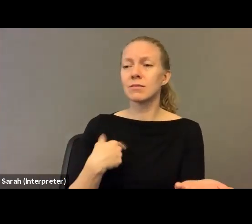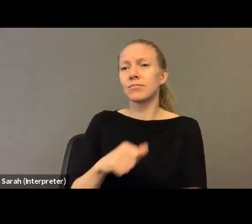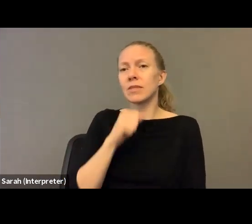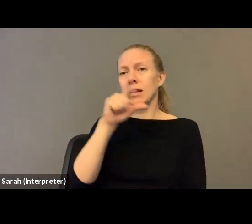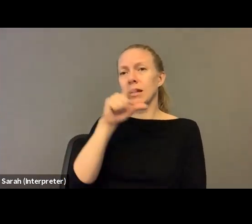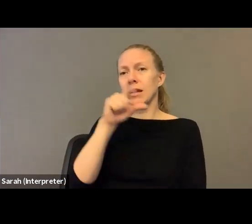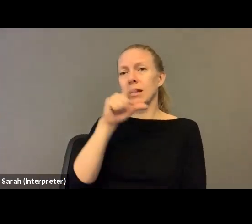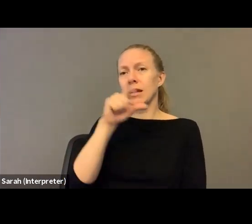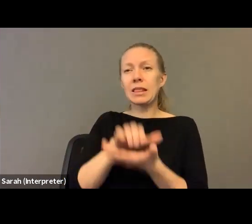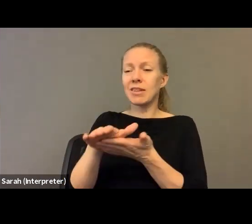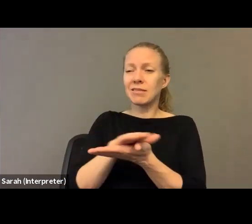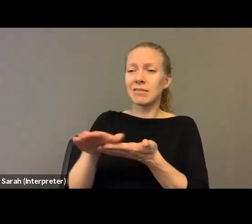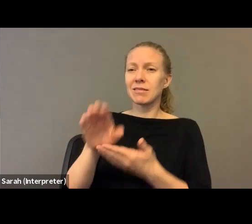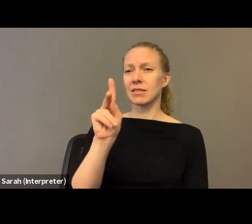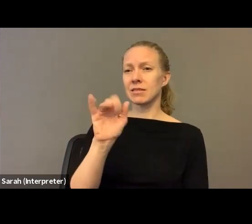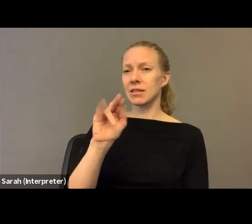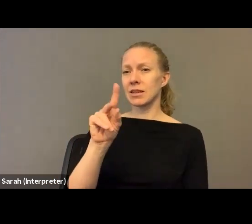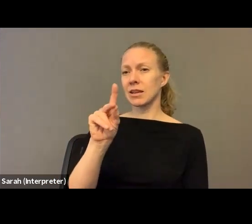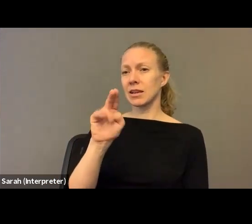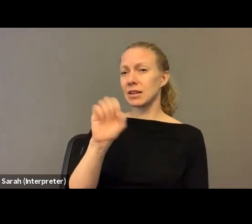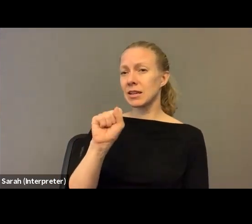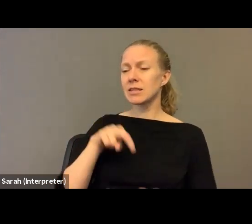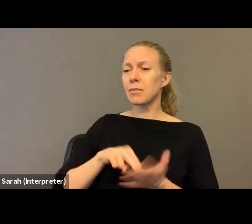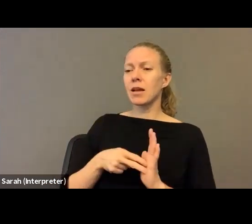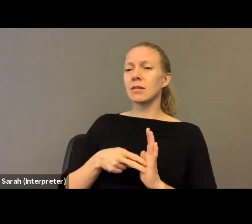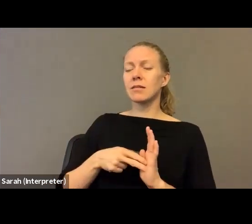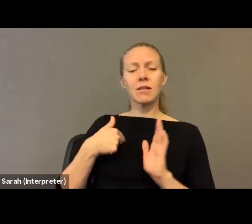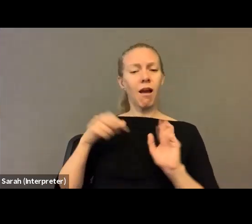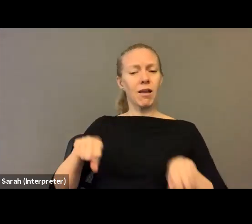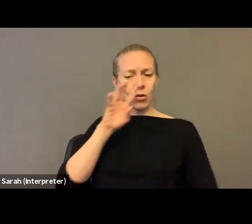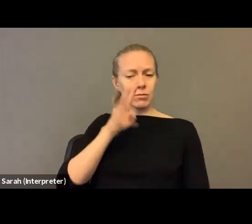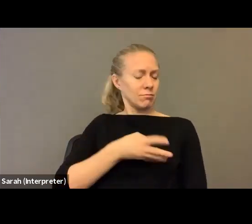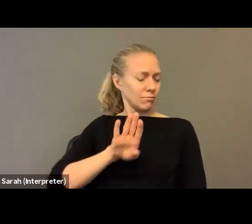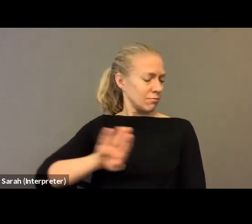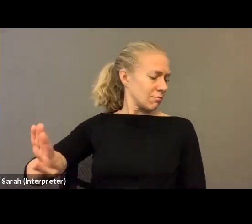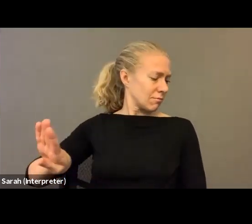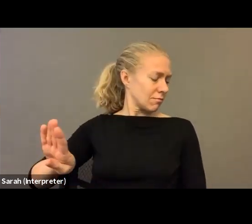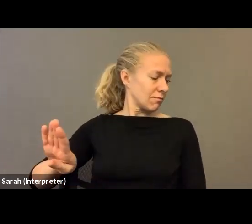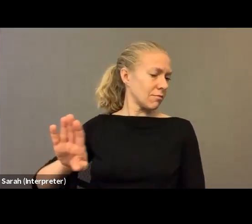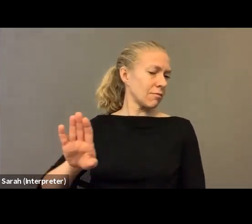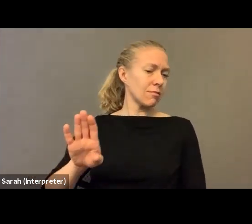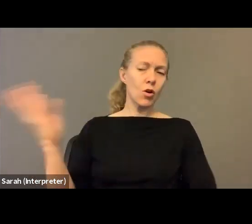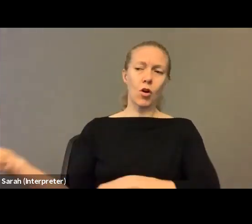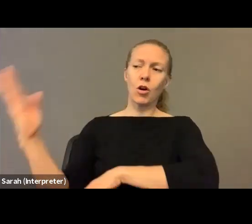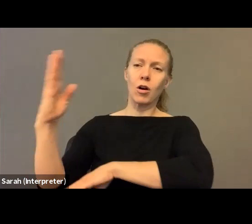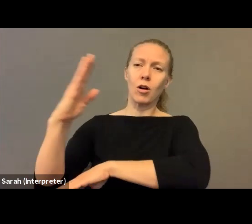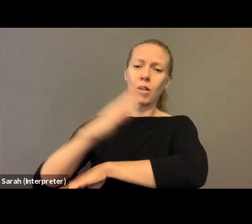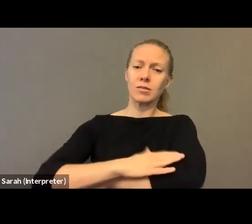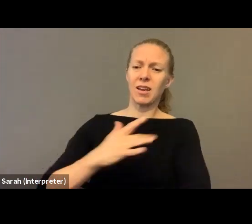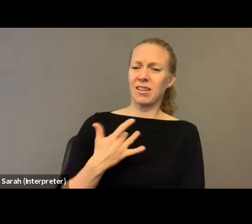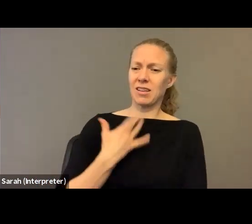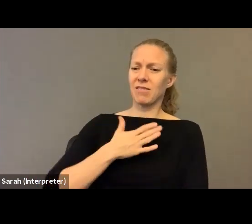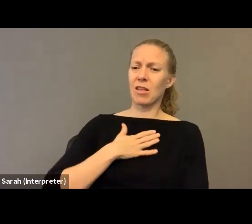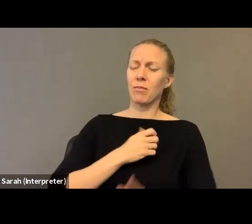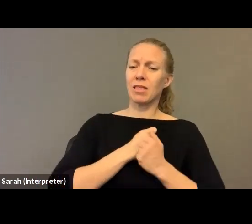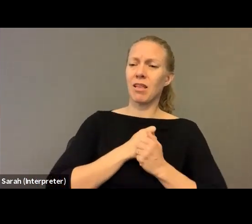kindness, I did not have to see it. All day, I feel my love tug at me from the other